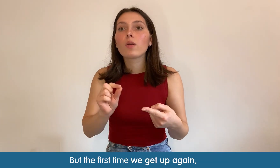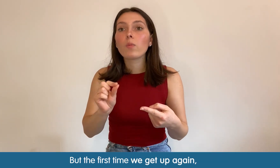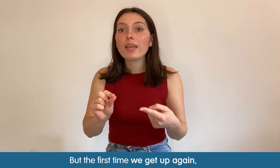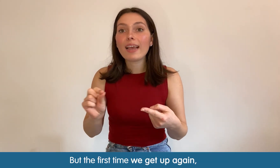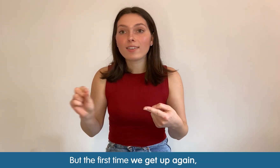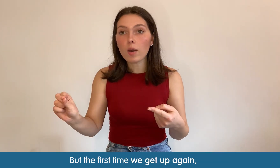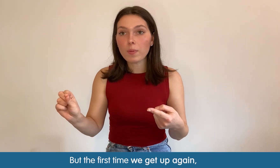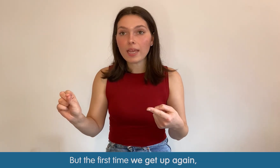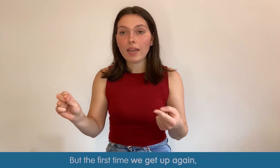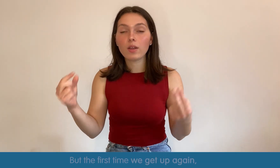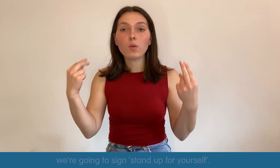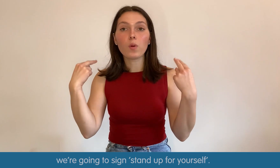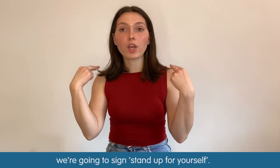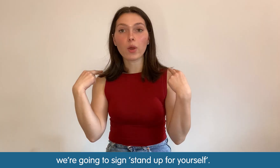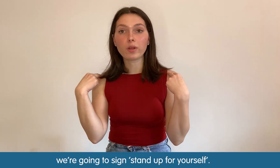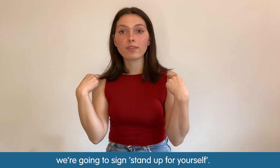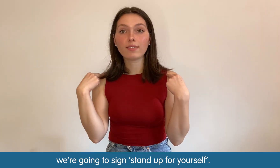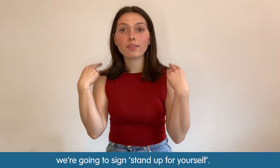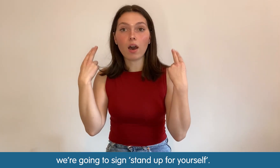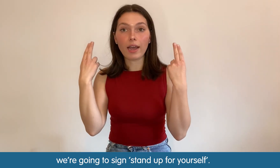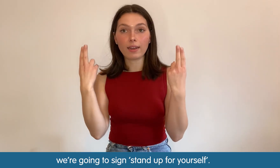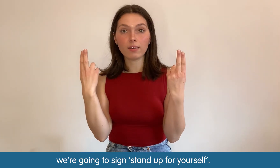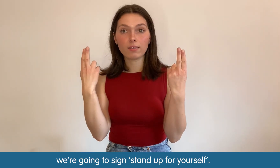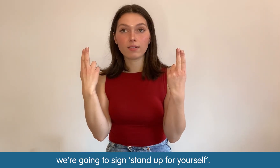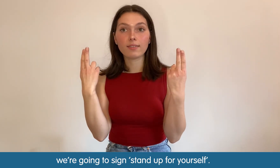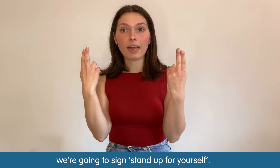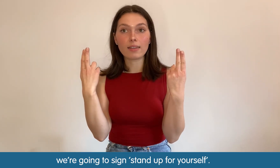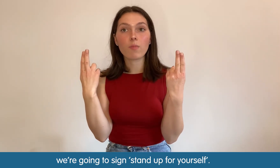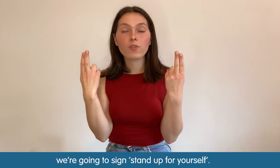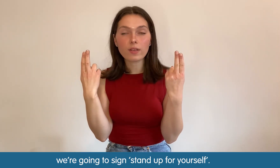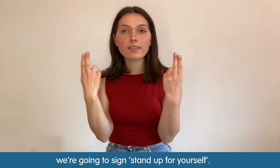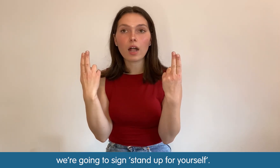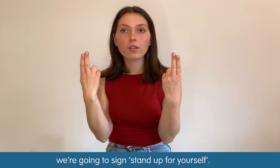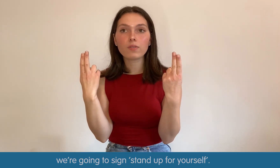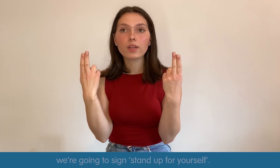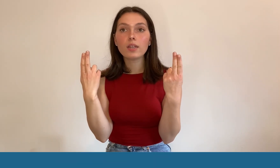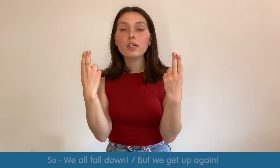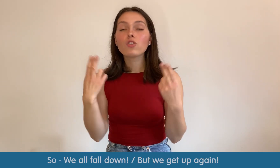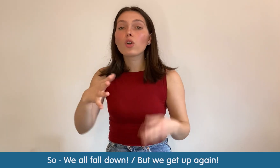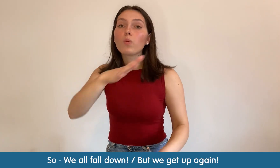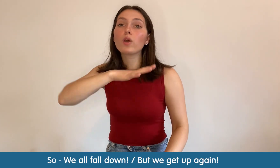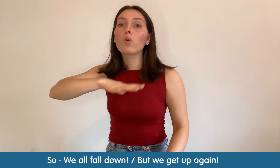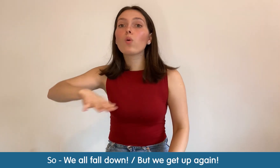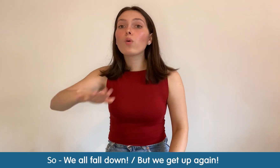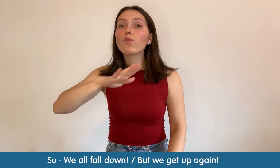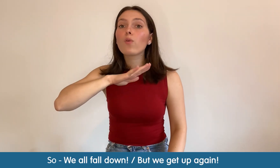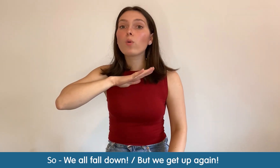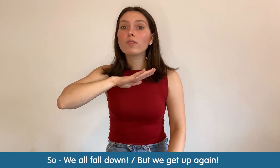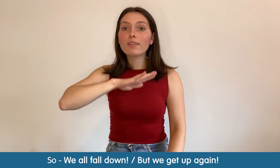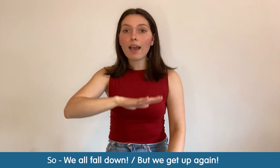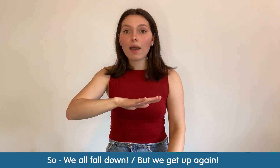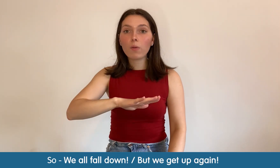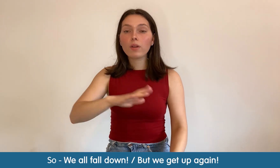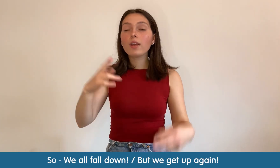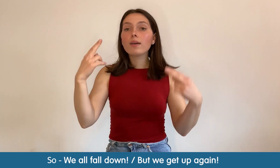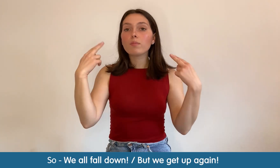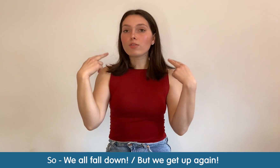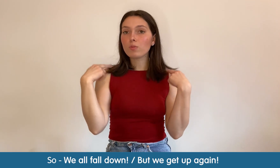we get up again, we're going to sign, stand up for yourself. So we all fall down, but we